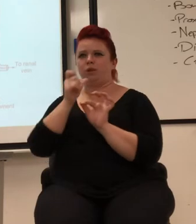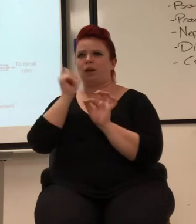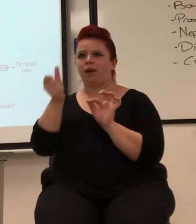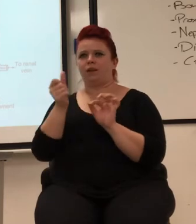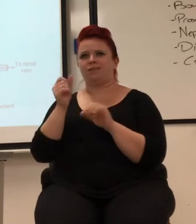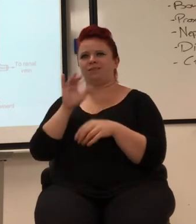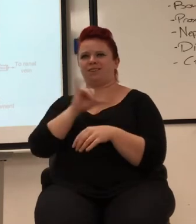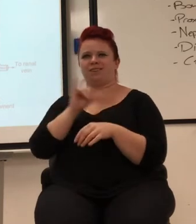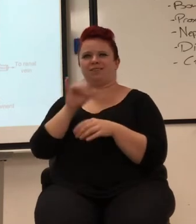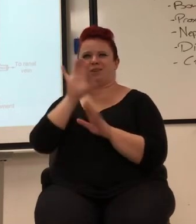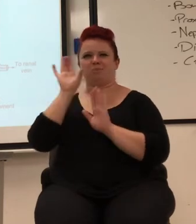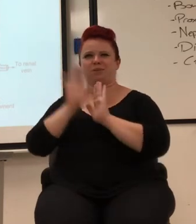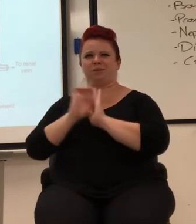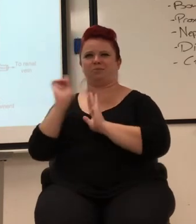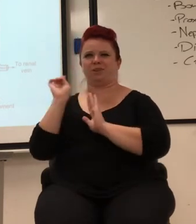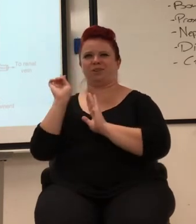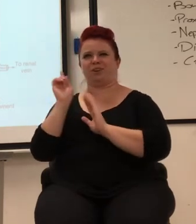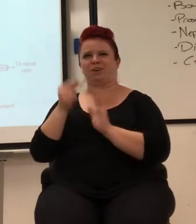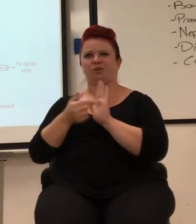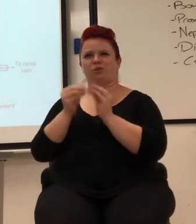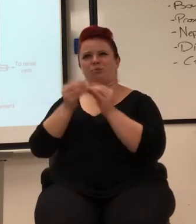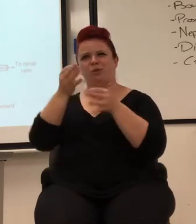picture implies.